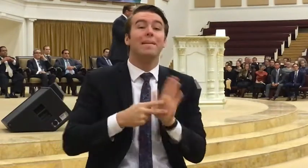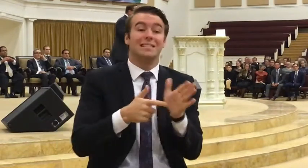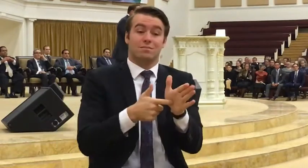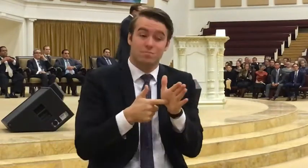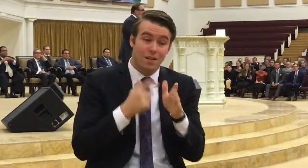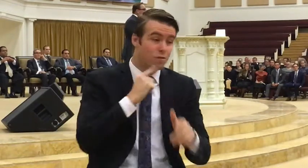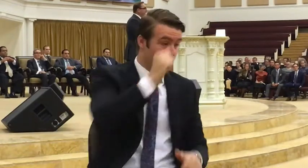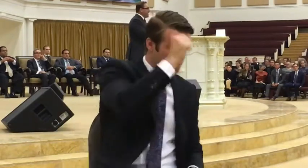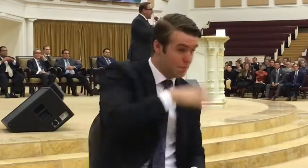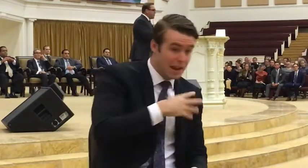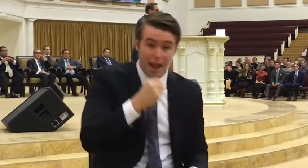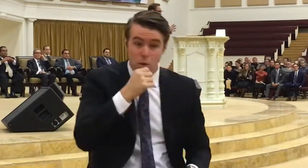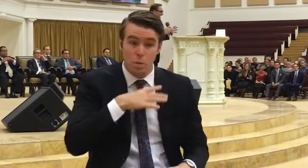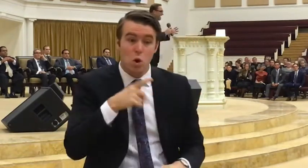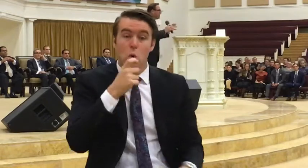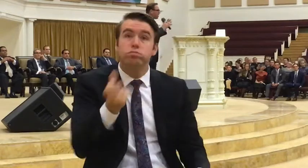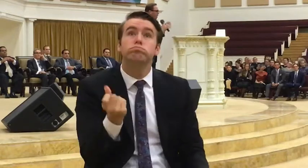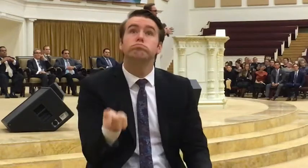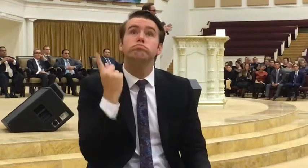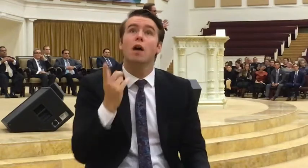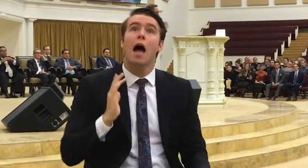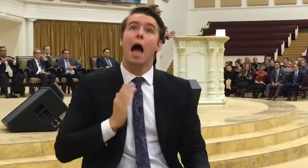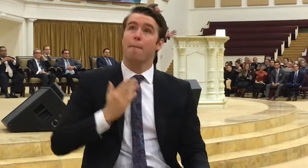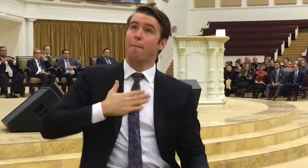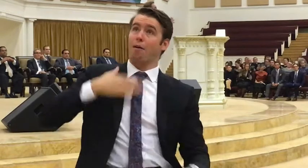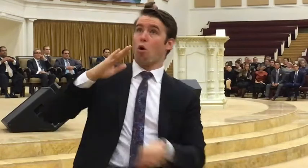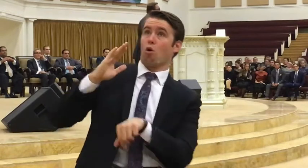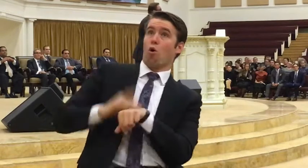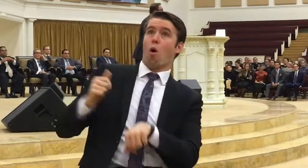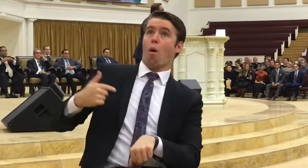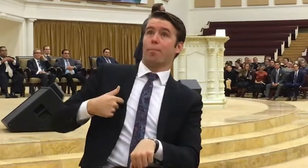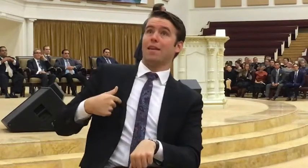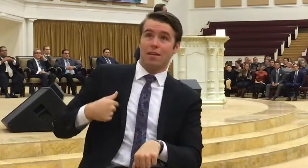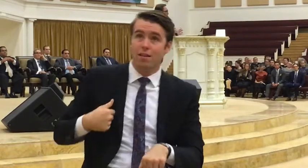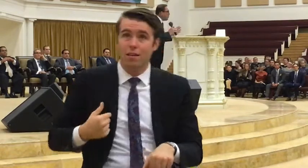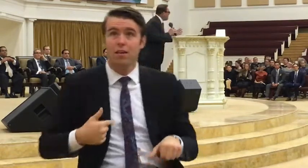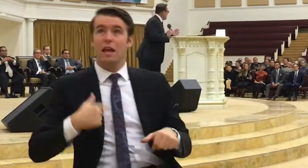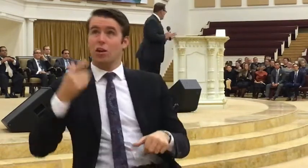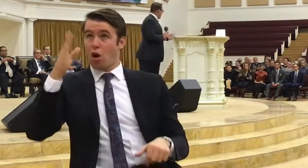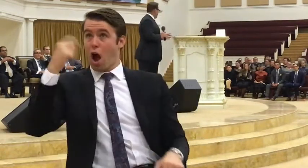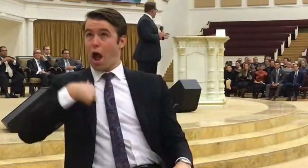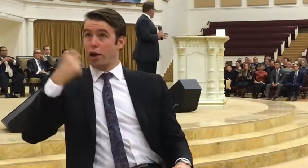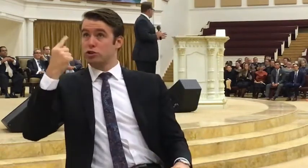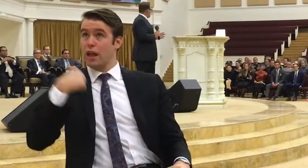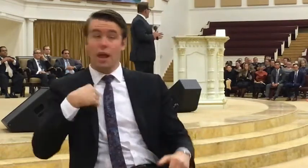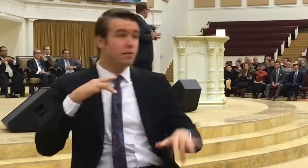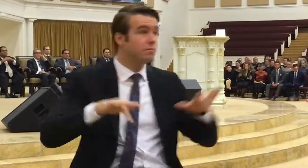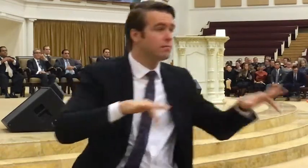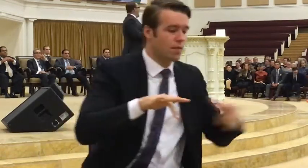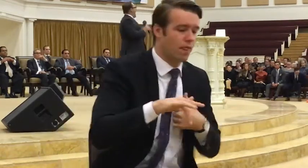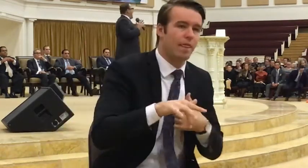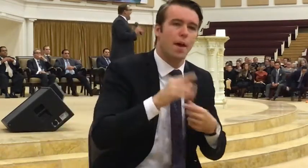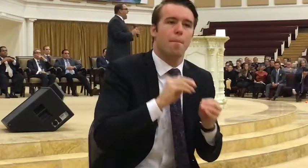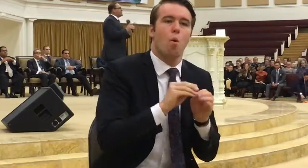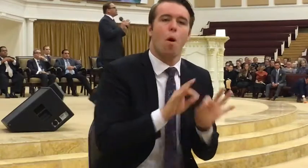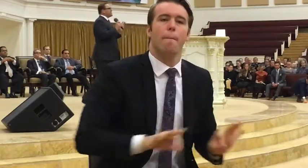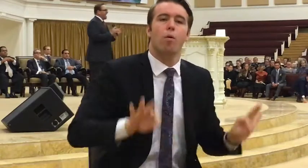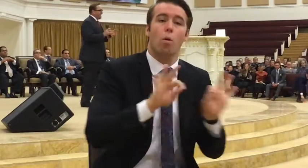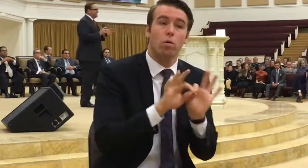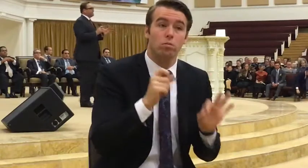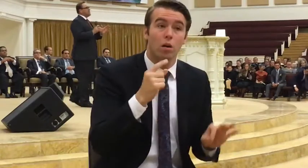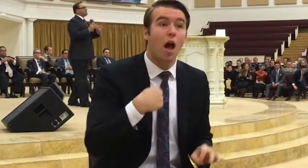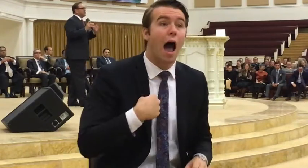in the marketplace that understand their calling in Christ is even that much more important. I had